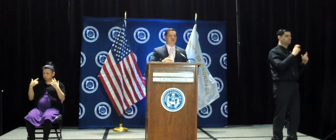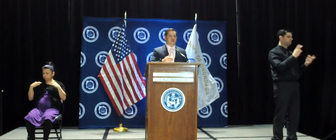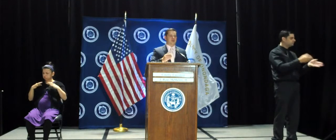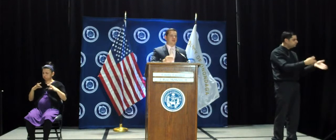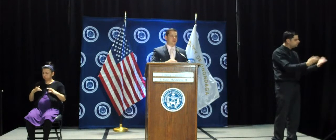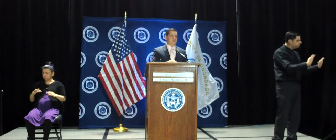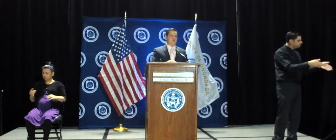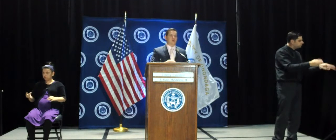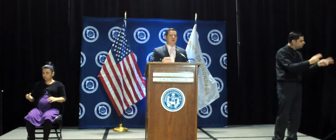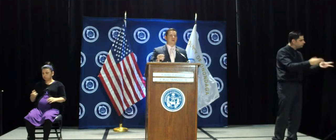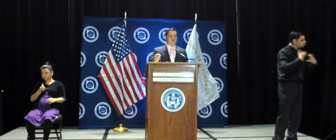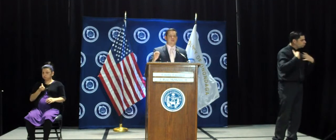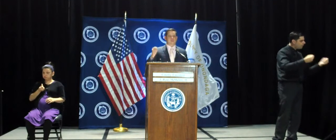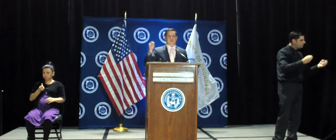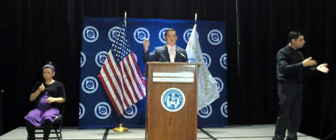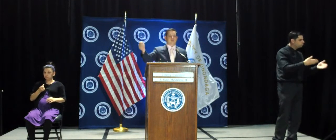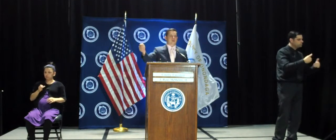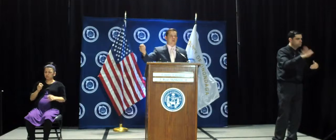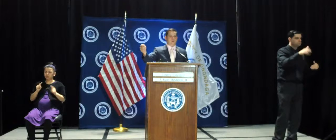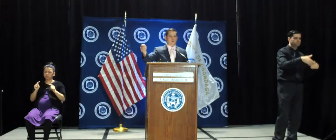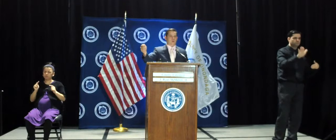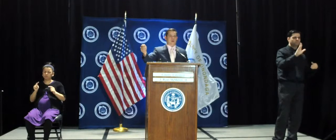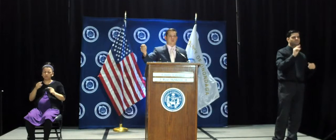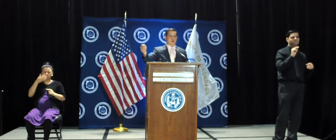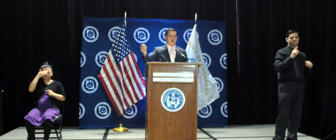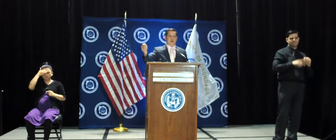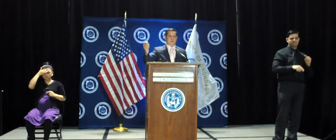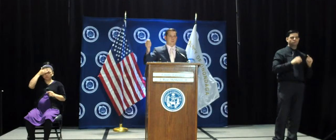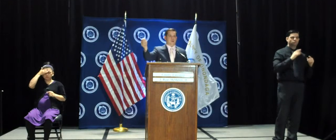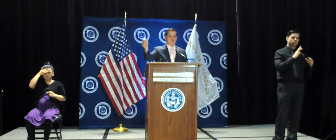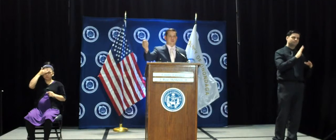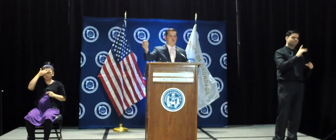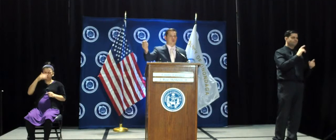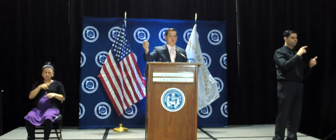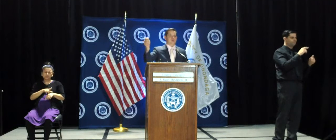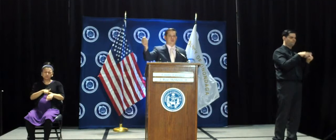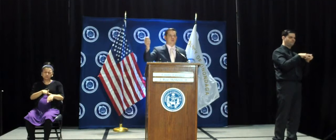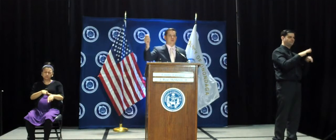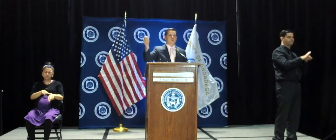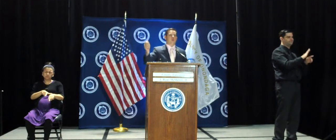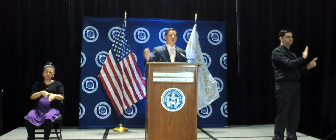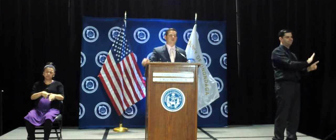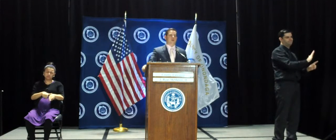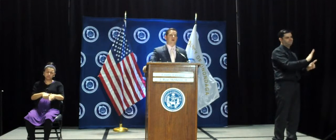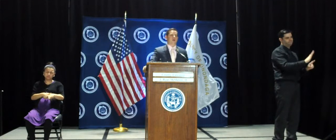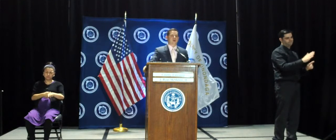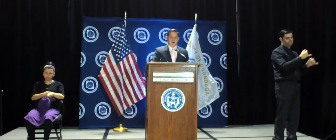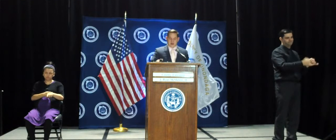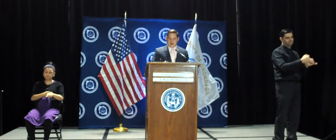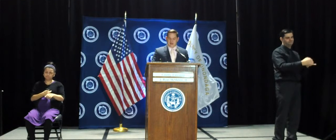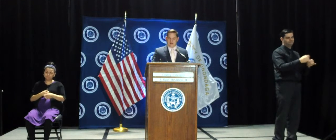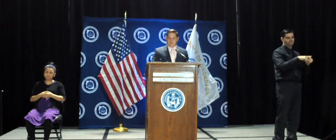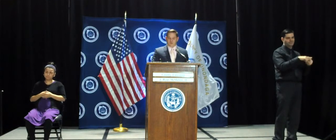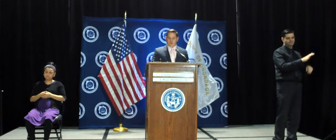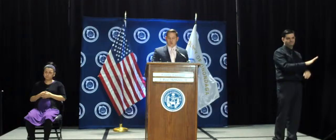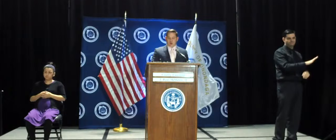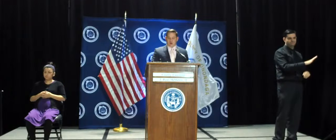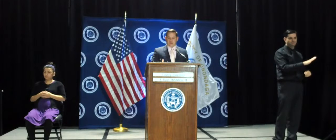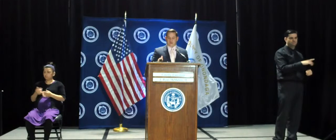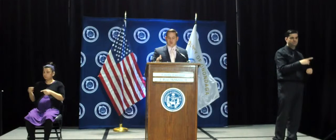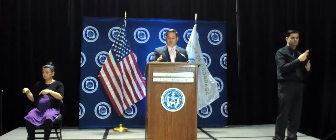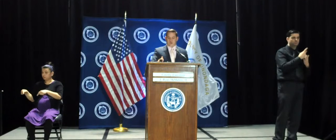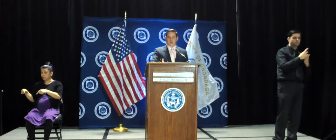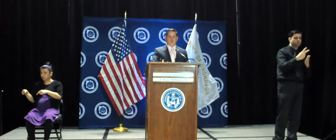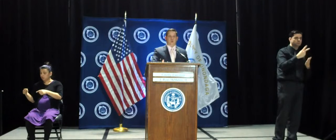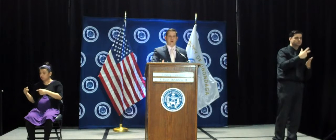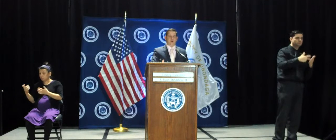in yesterday and the day before, doesn't mean they will work as well on the patients 2 weeks and 3 weeks and 4 weeks from now. And if you saw